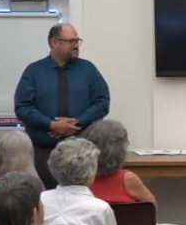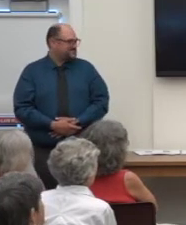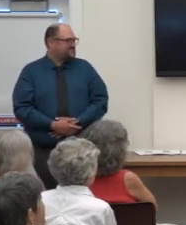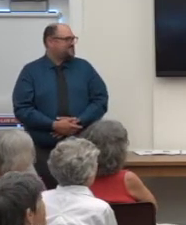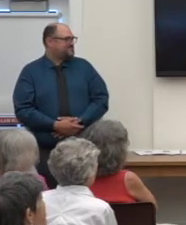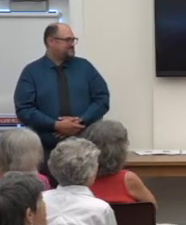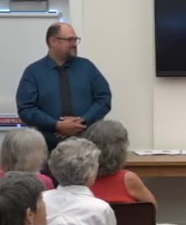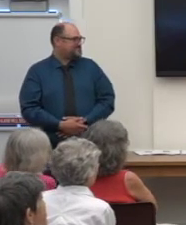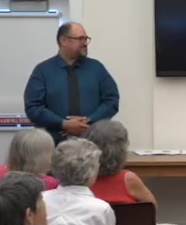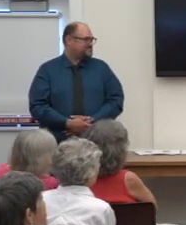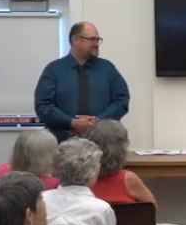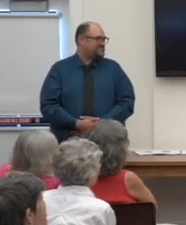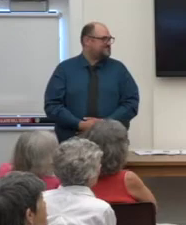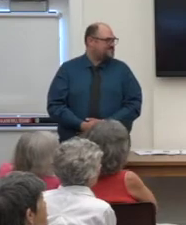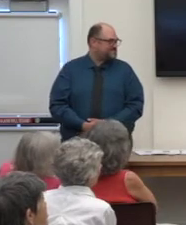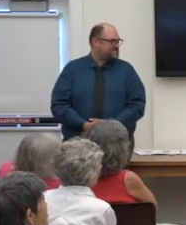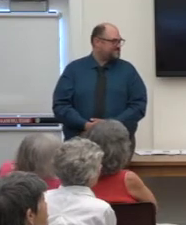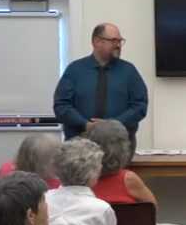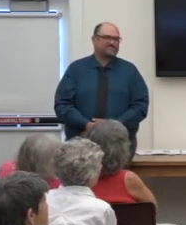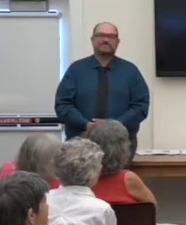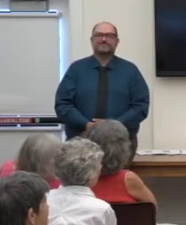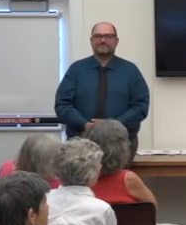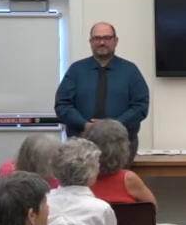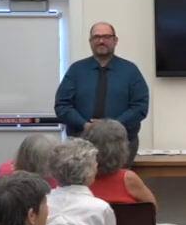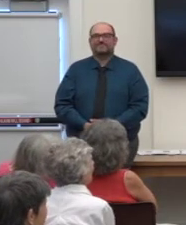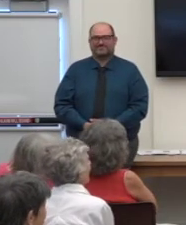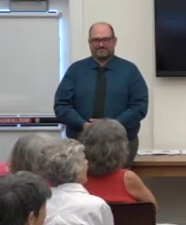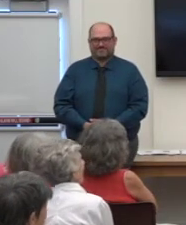My wife is more beautiful than my daughter.